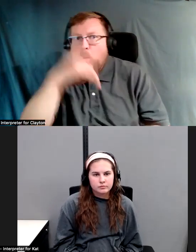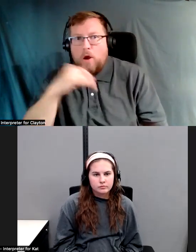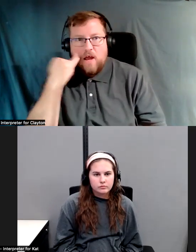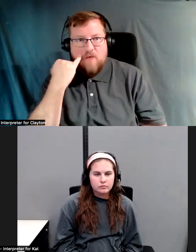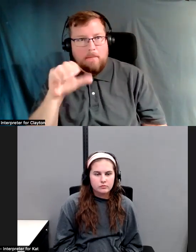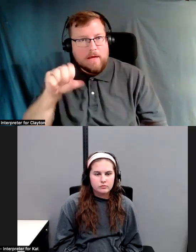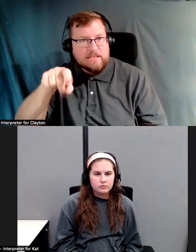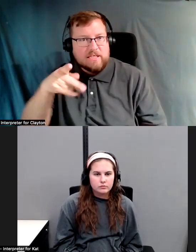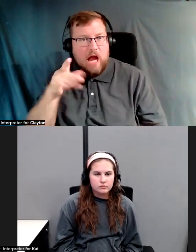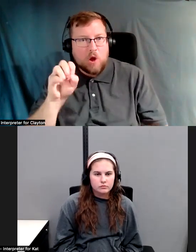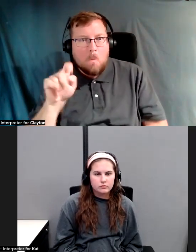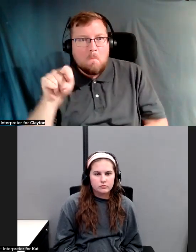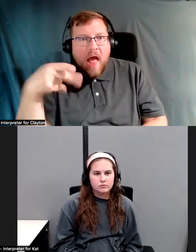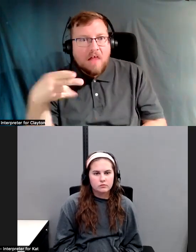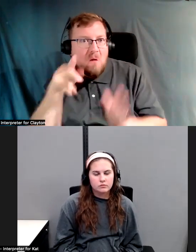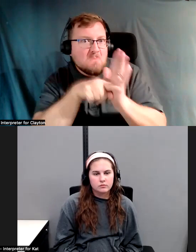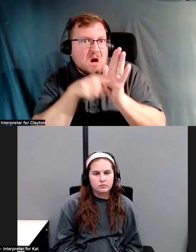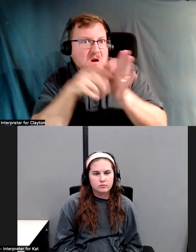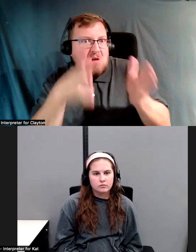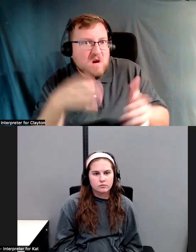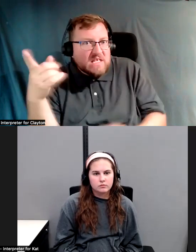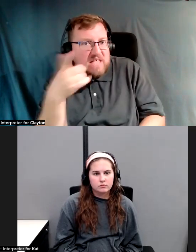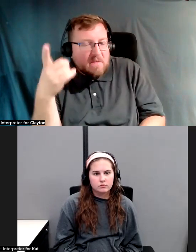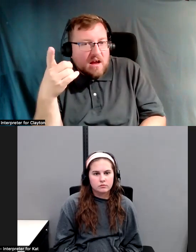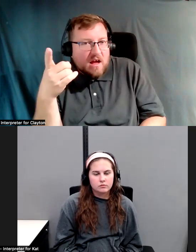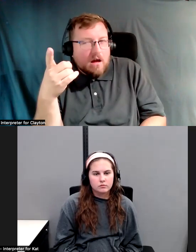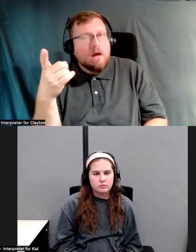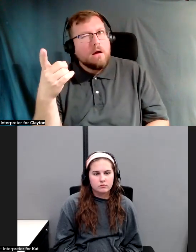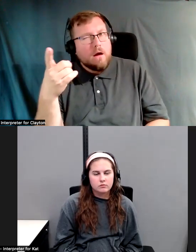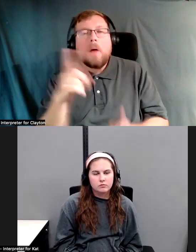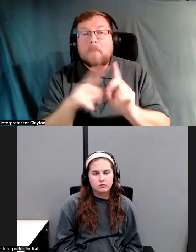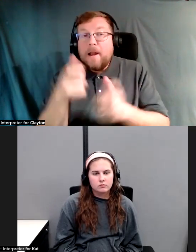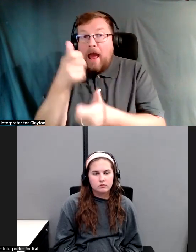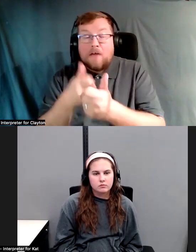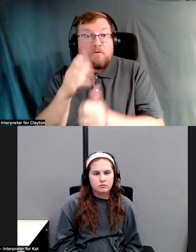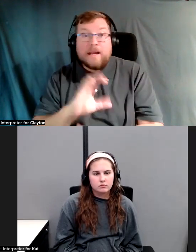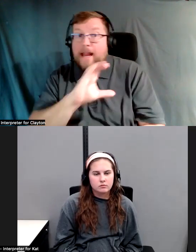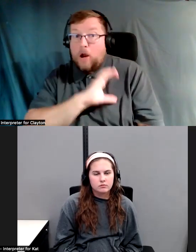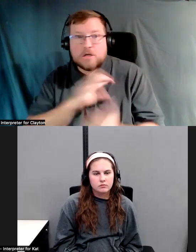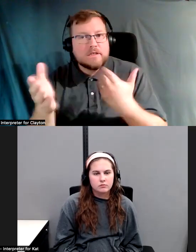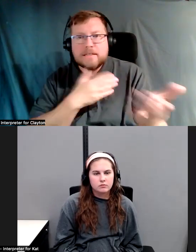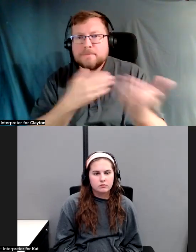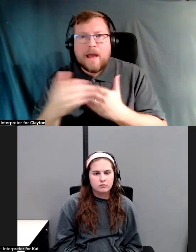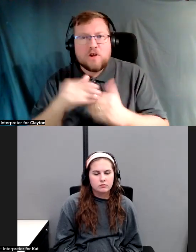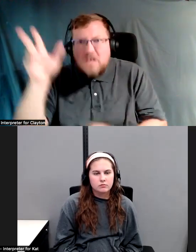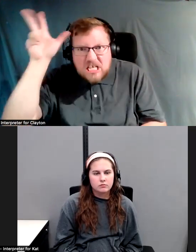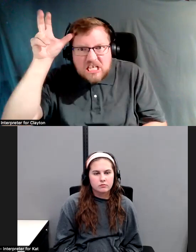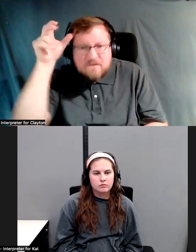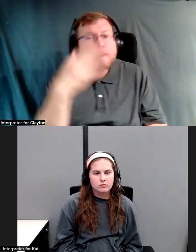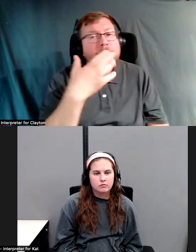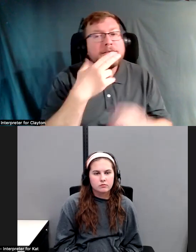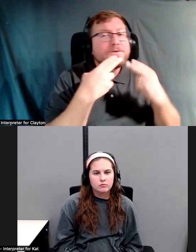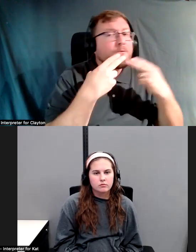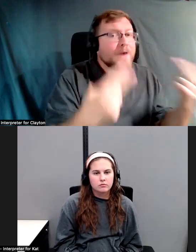a murderer. But every character, no matter how evil or sweet they are, they just want to have a good